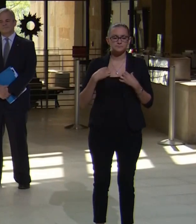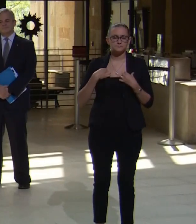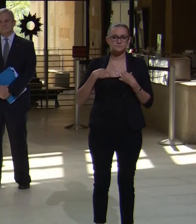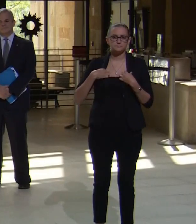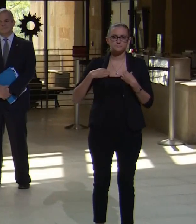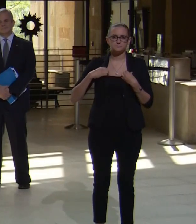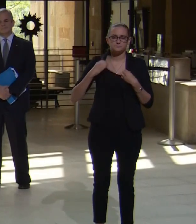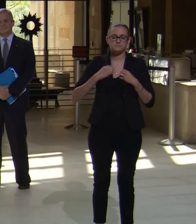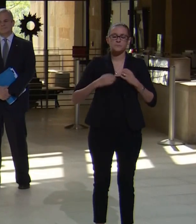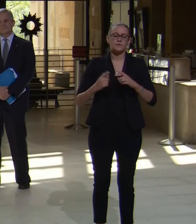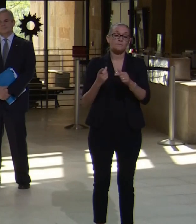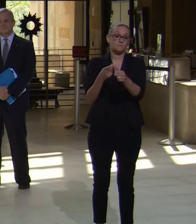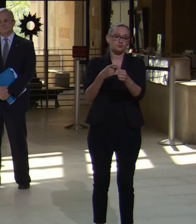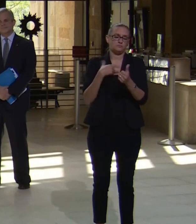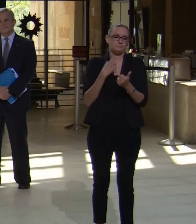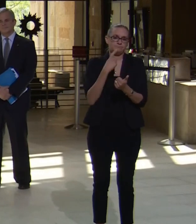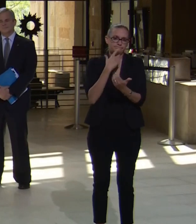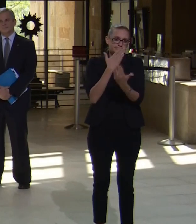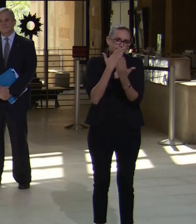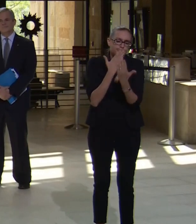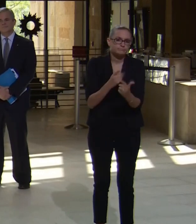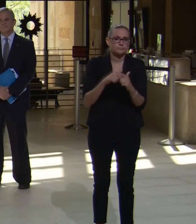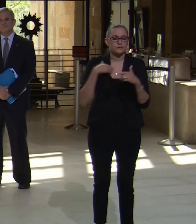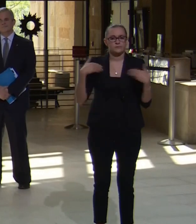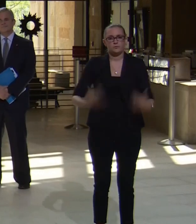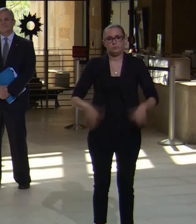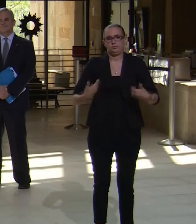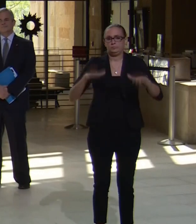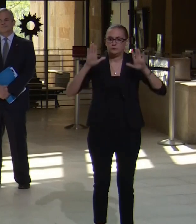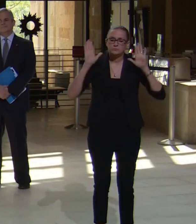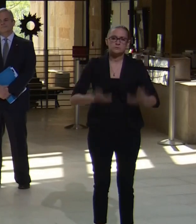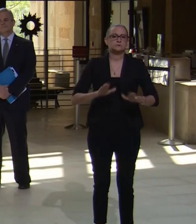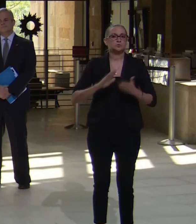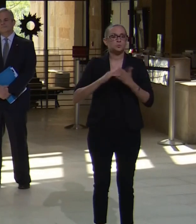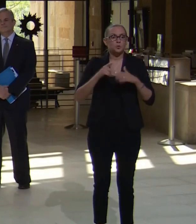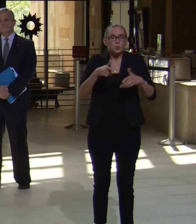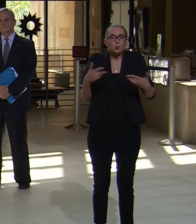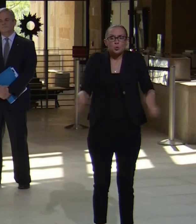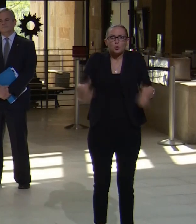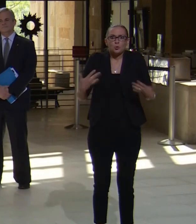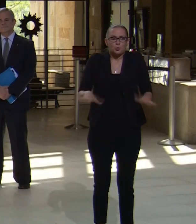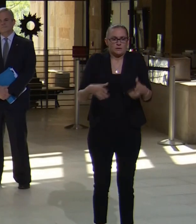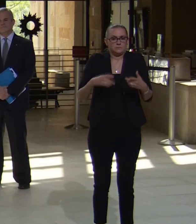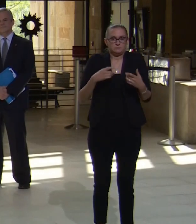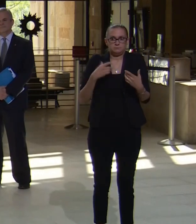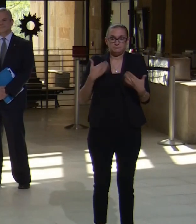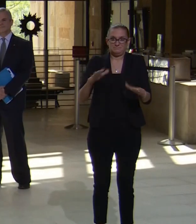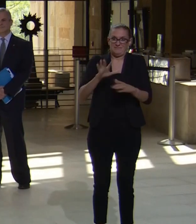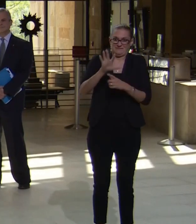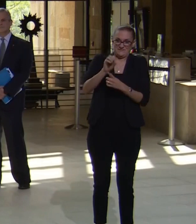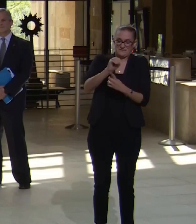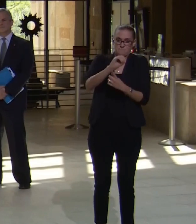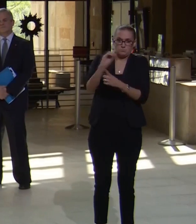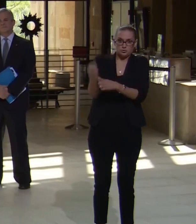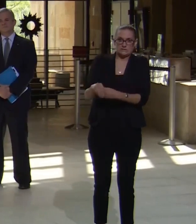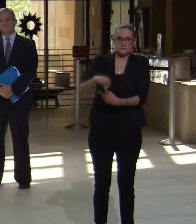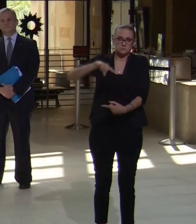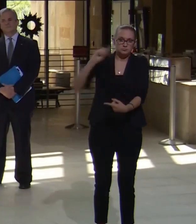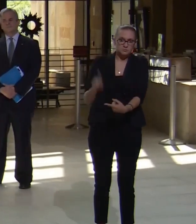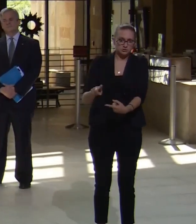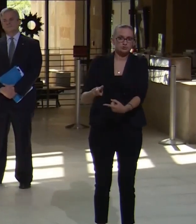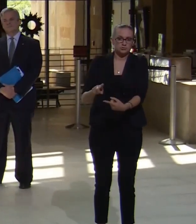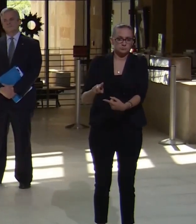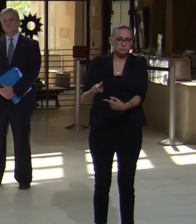First off, I just wanted to say thank you to our amazing community that has already achieved a 50%